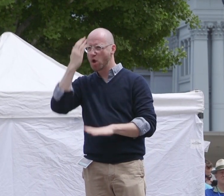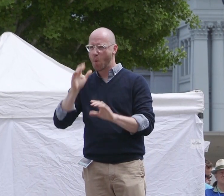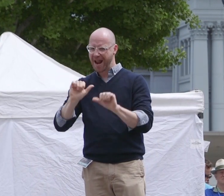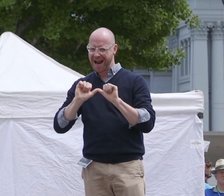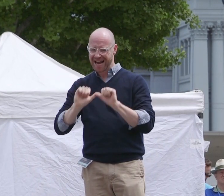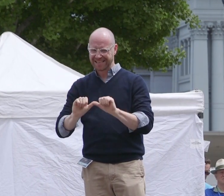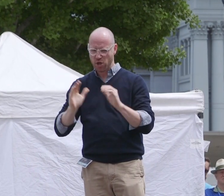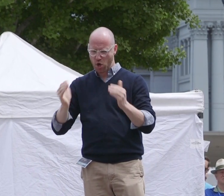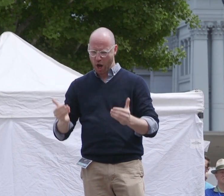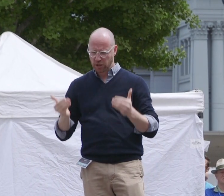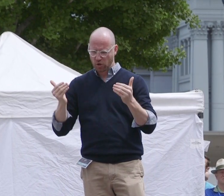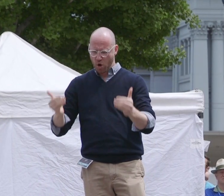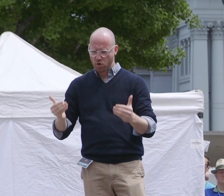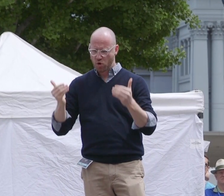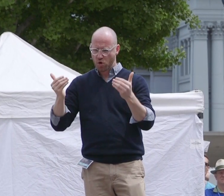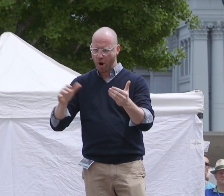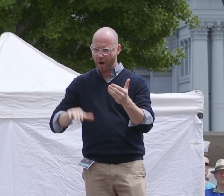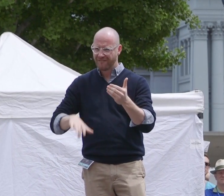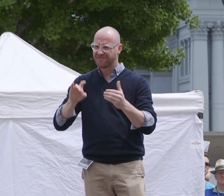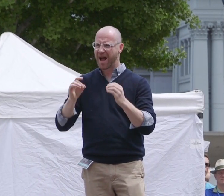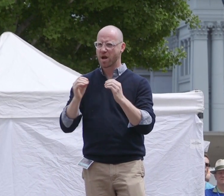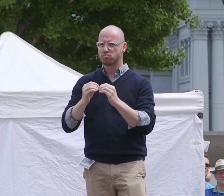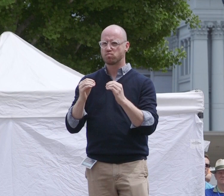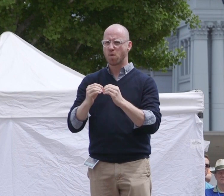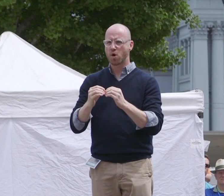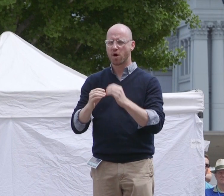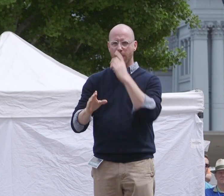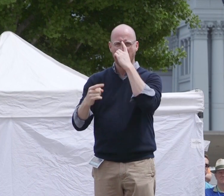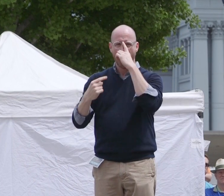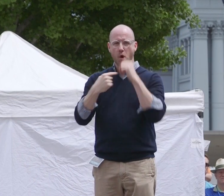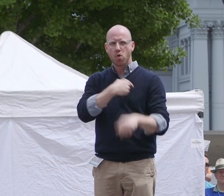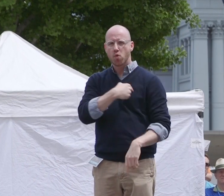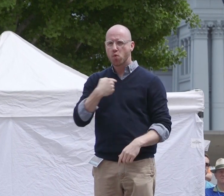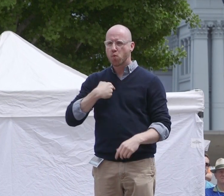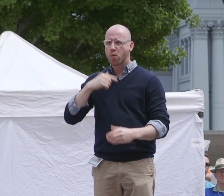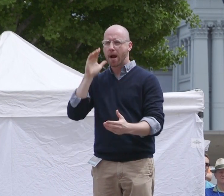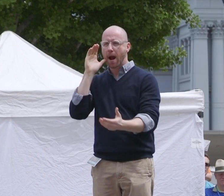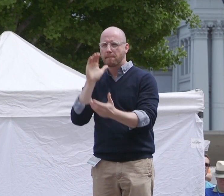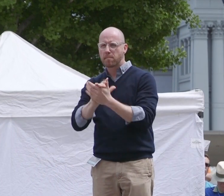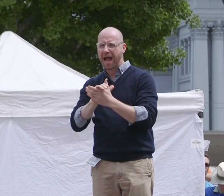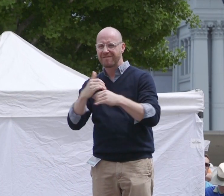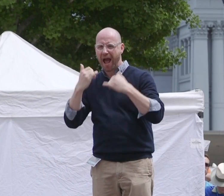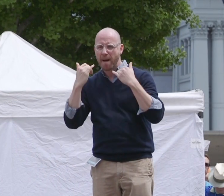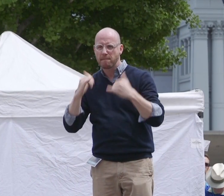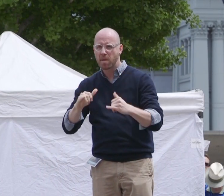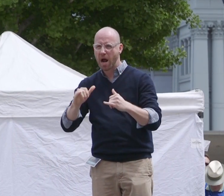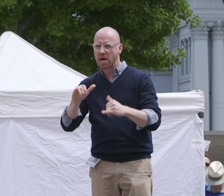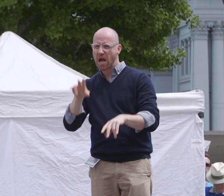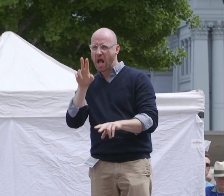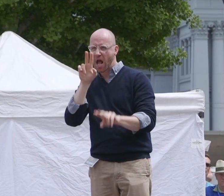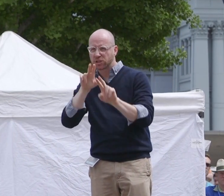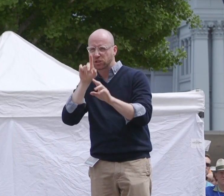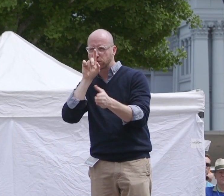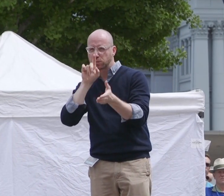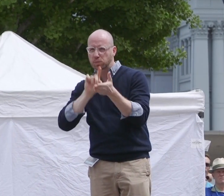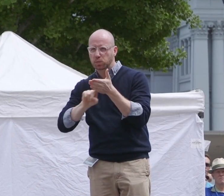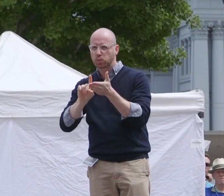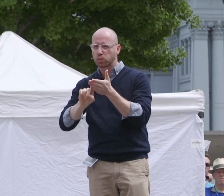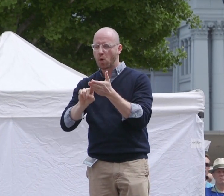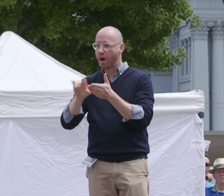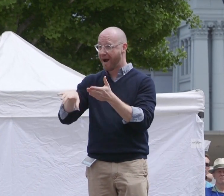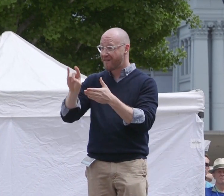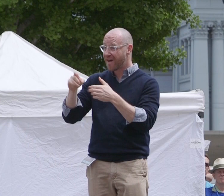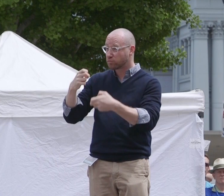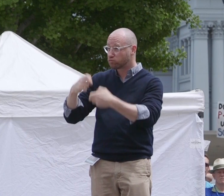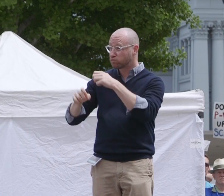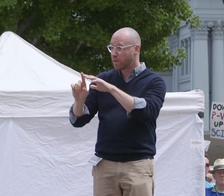a singular species, tinkerers, explorers, problem solvers. We are social. We are storytellers.